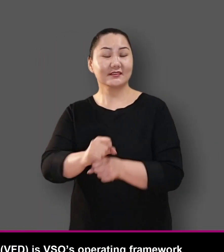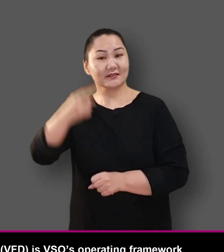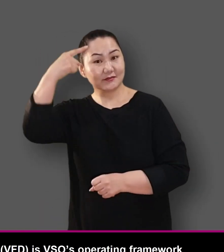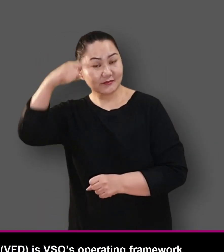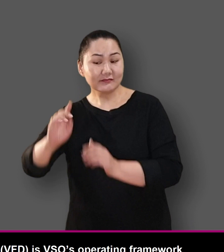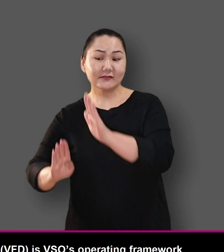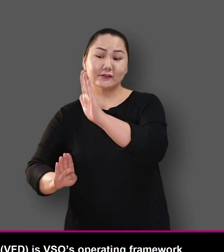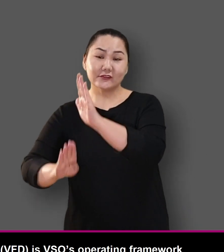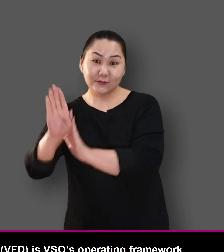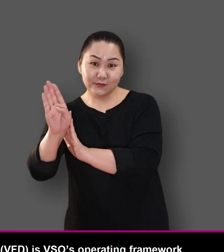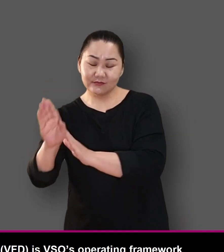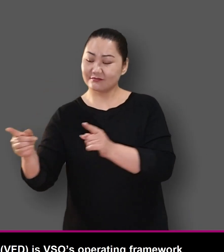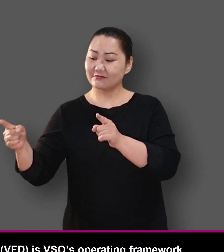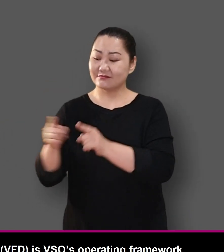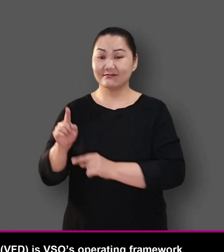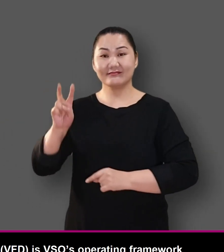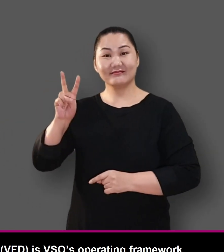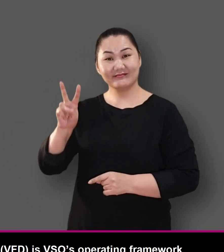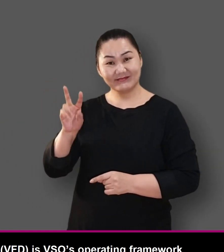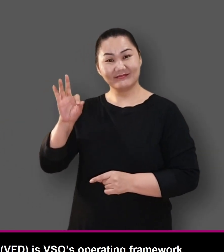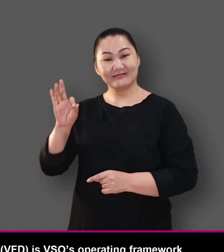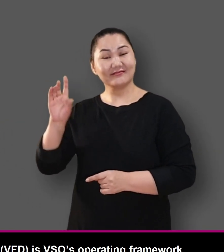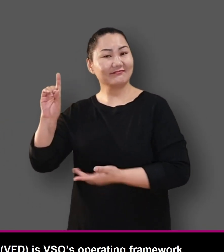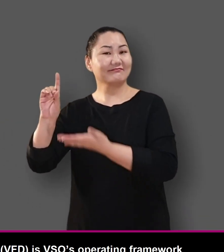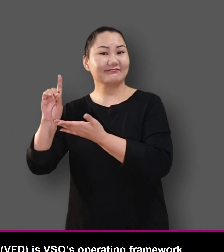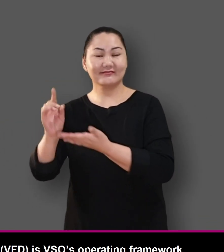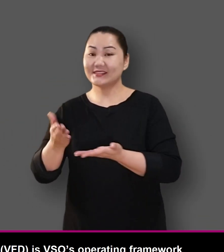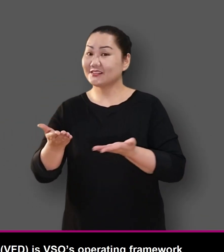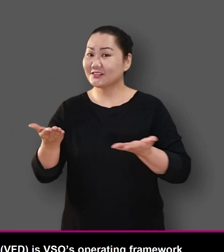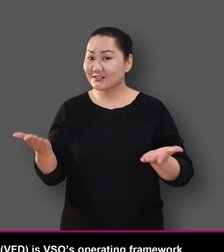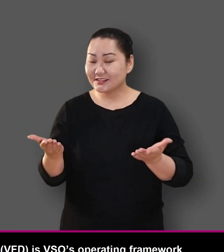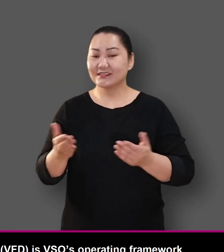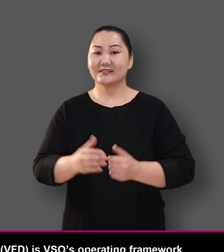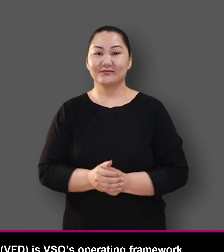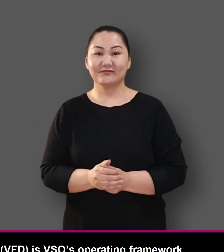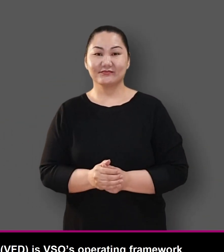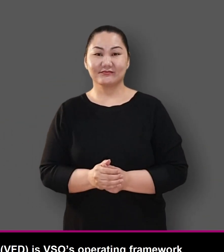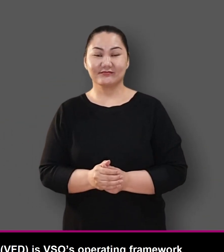Volunteering for Development, VFD, is VSO's operating framework.